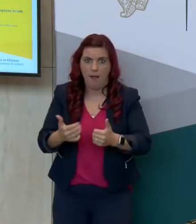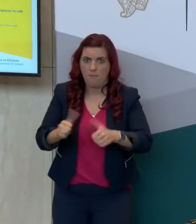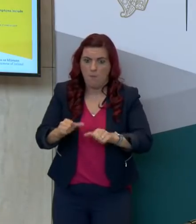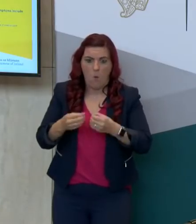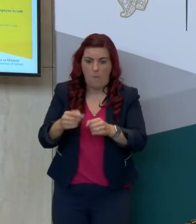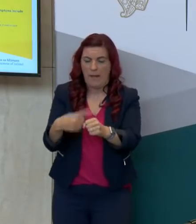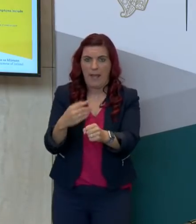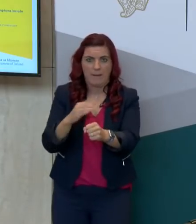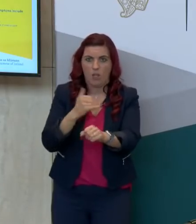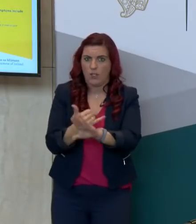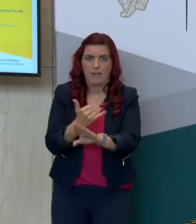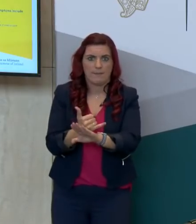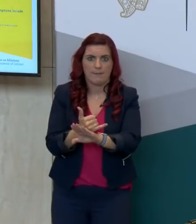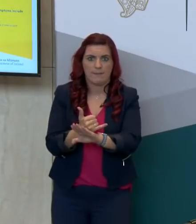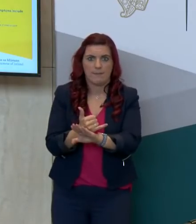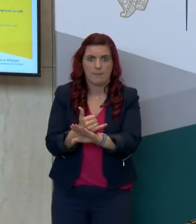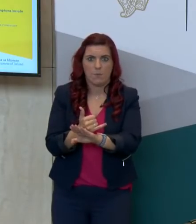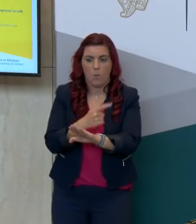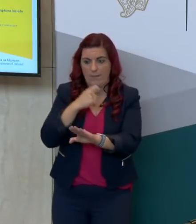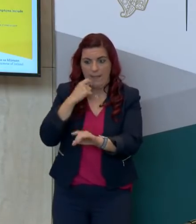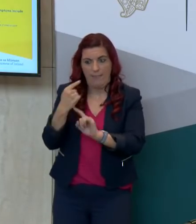disease.